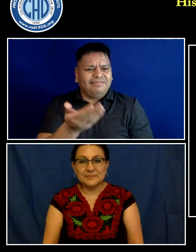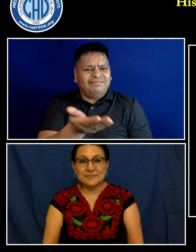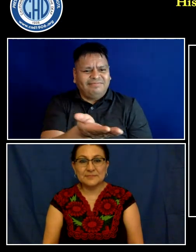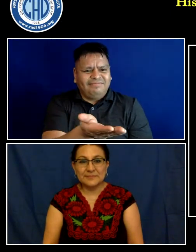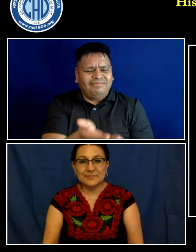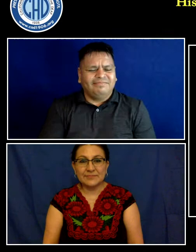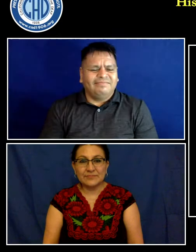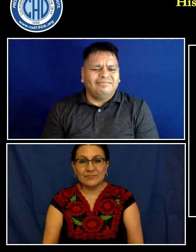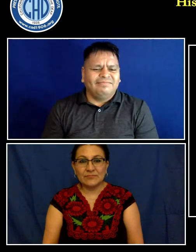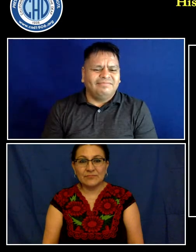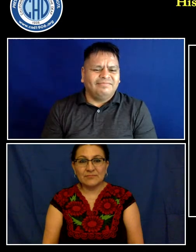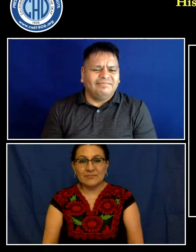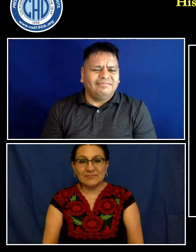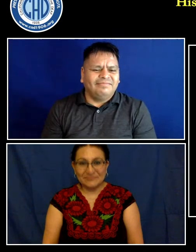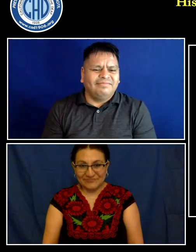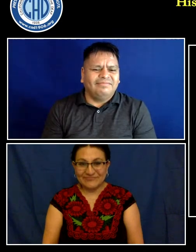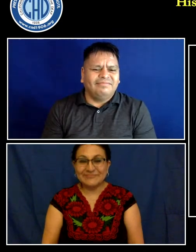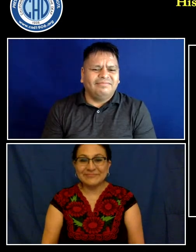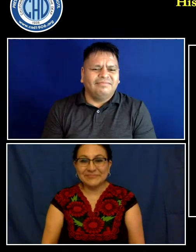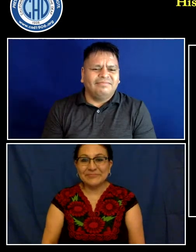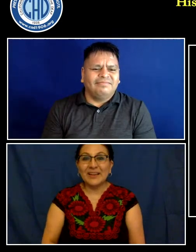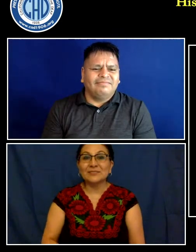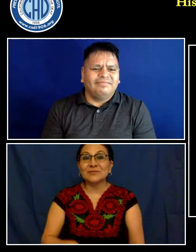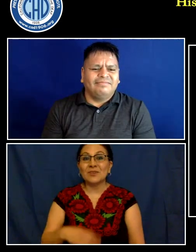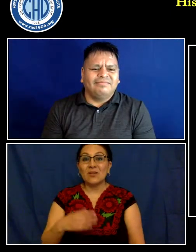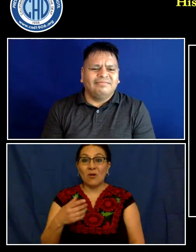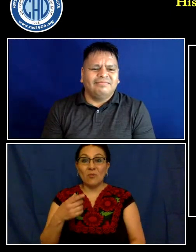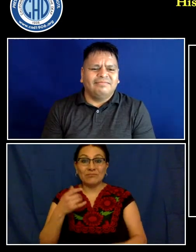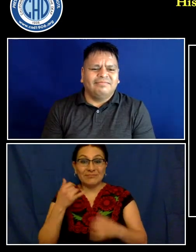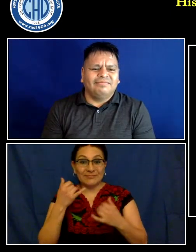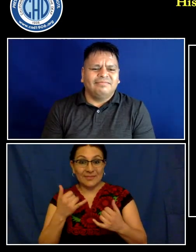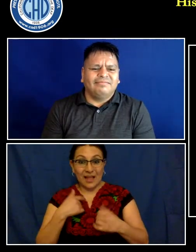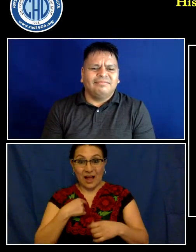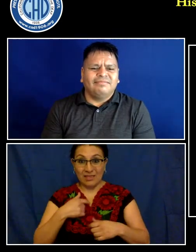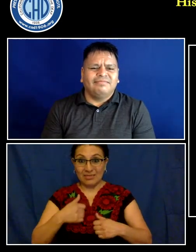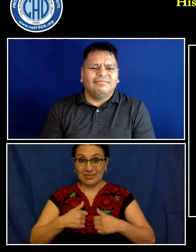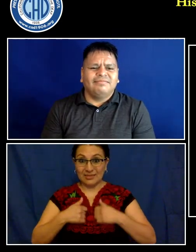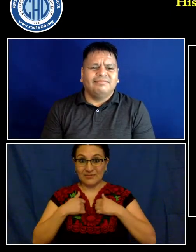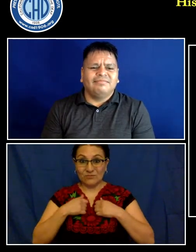these lands, and I'd like to acknowledge them. Maria?